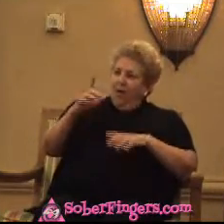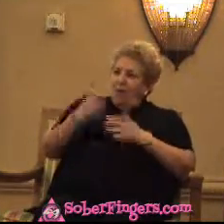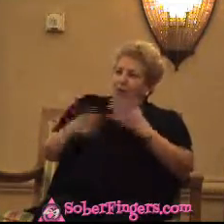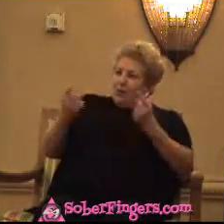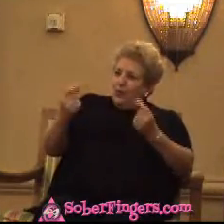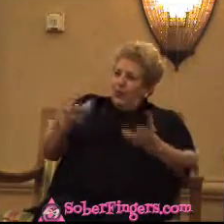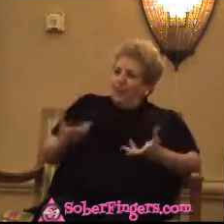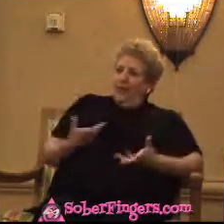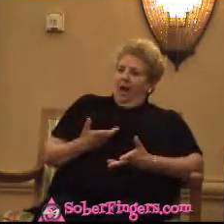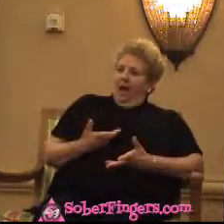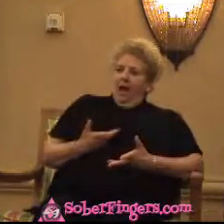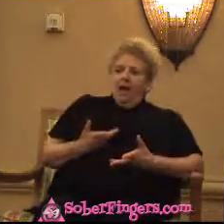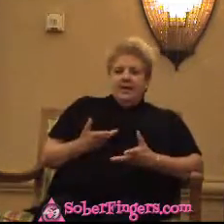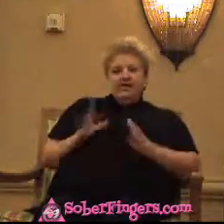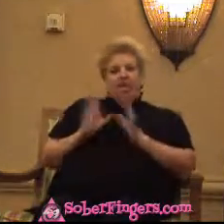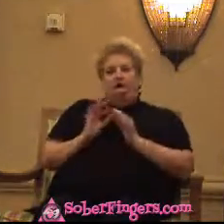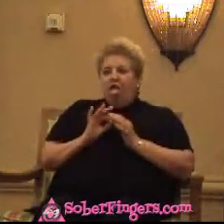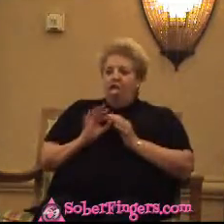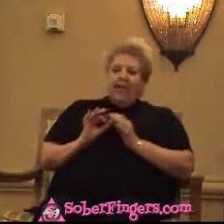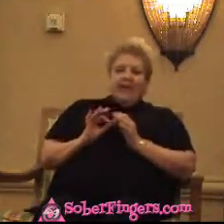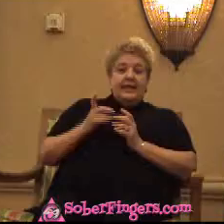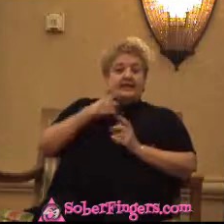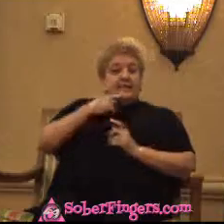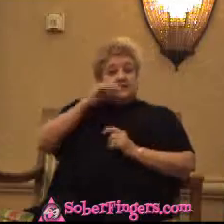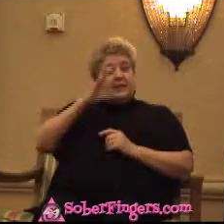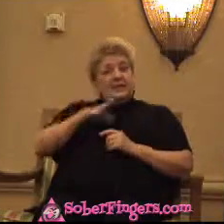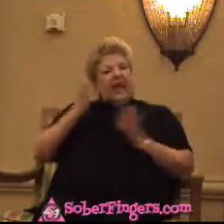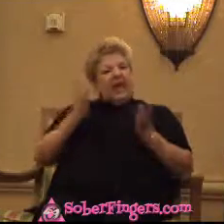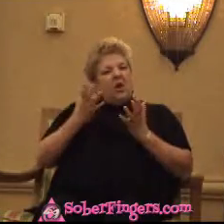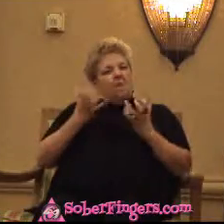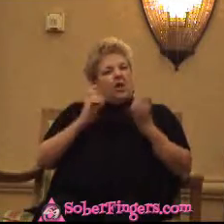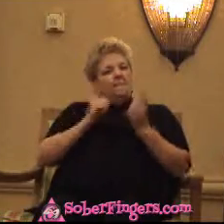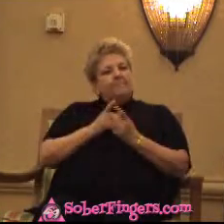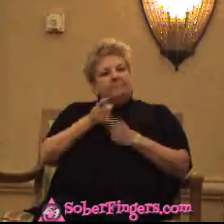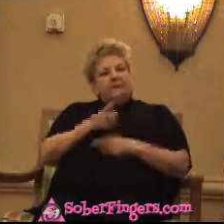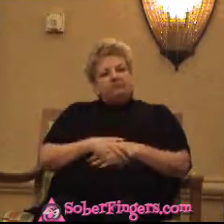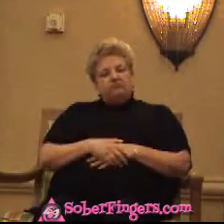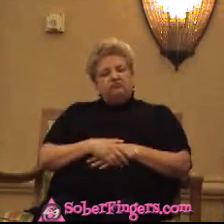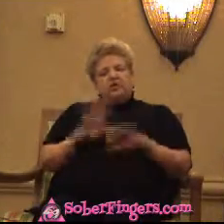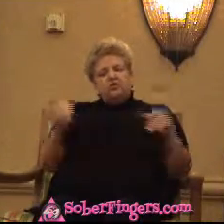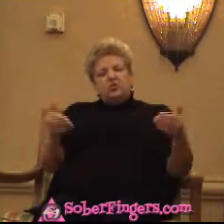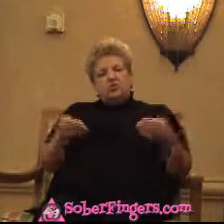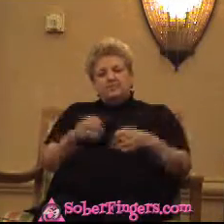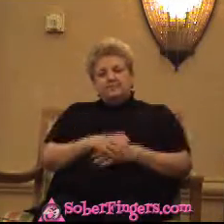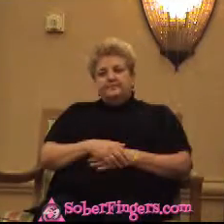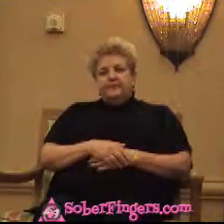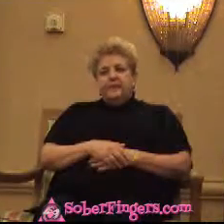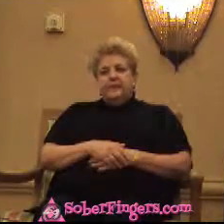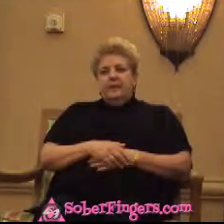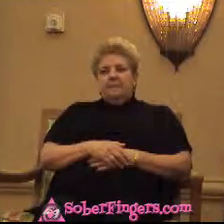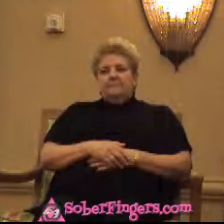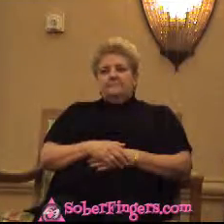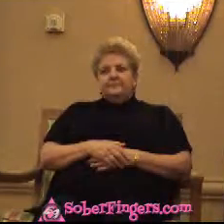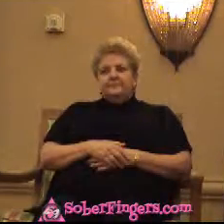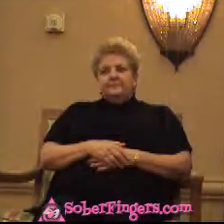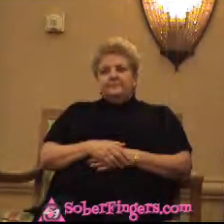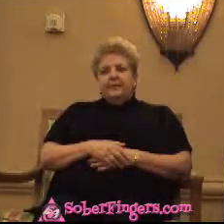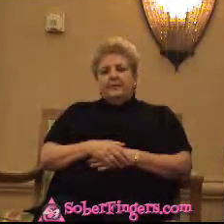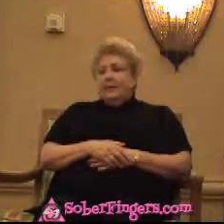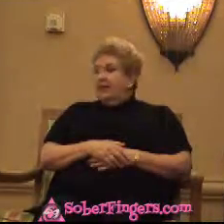and I told him what was going on with me. And he said, you know, there's a guy here I want you to meet. In fact, I'm staying with him. And if you get hooked up